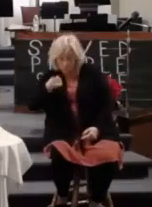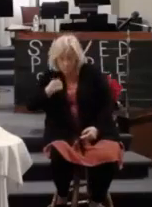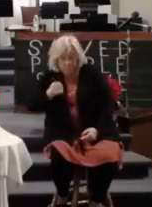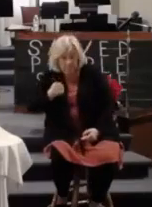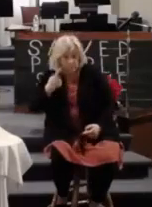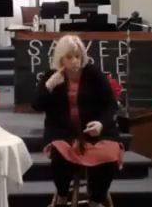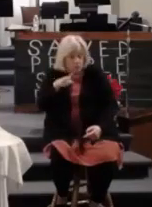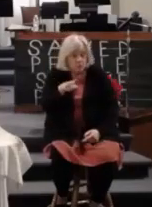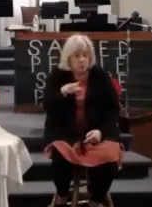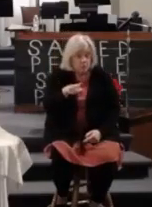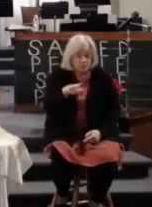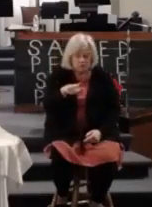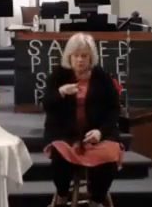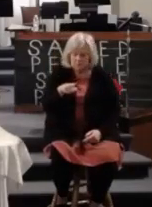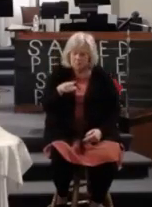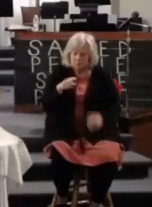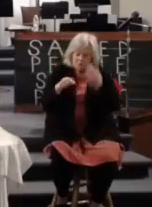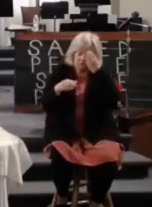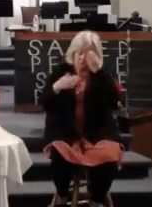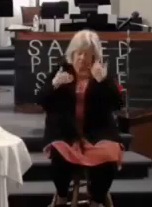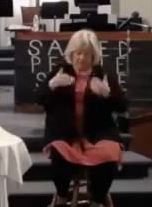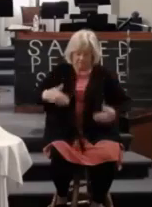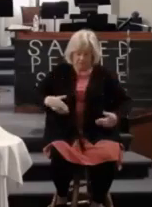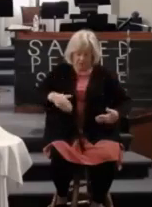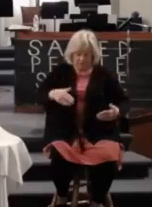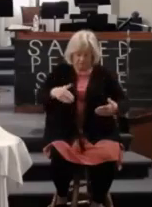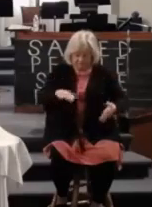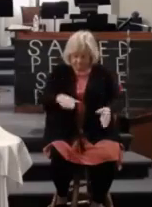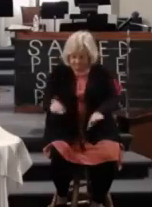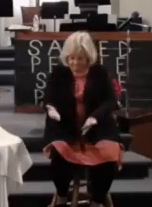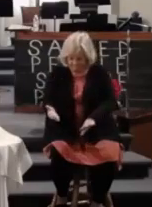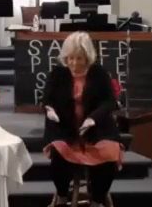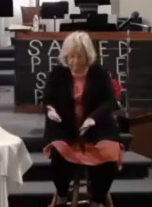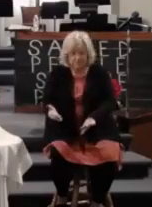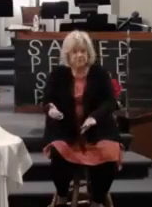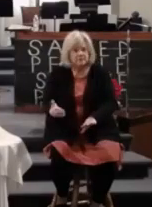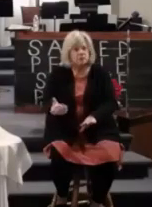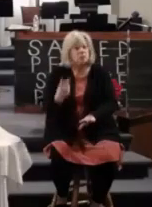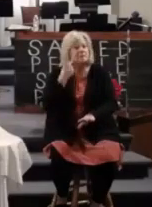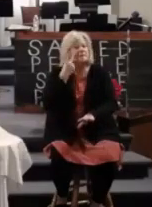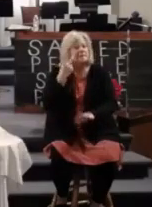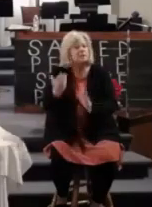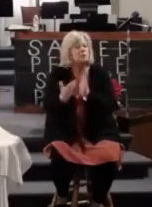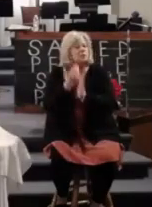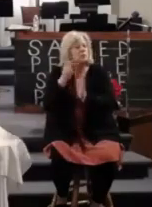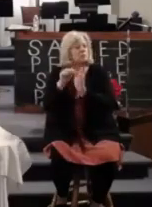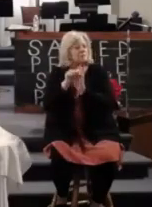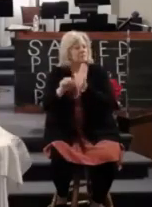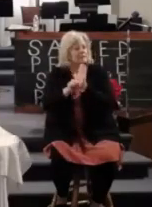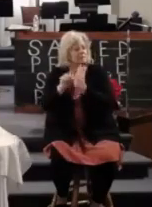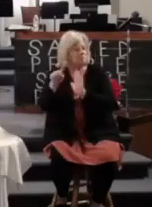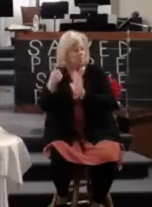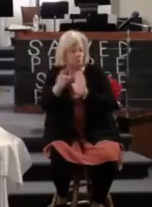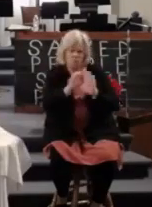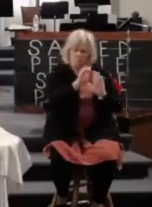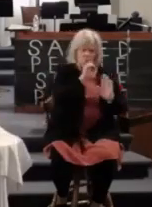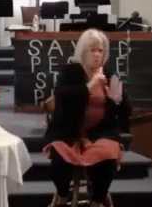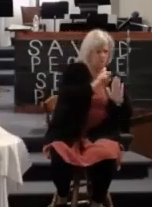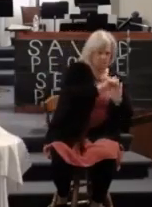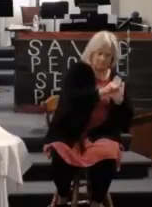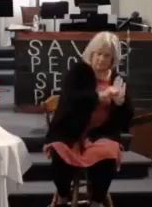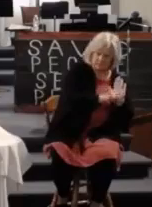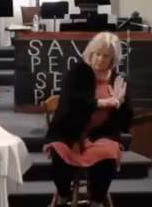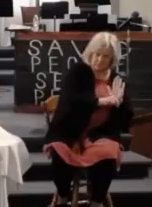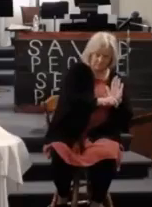Laid down his life only appears in the New Testament. Jesus didn't die from martyrdom.